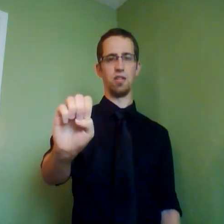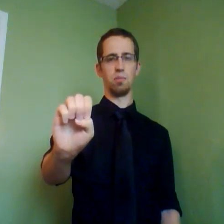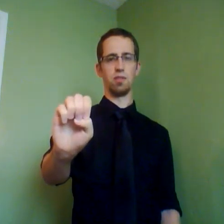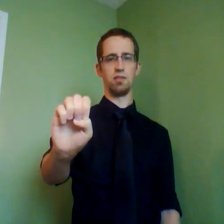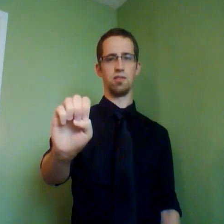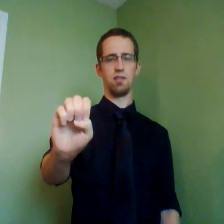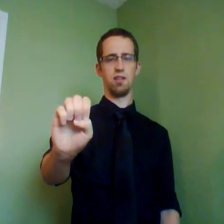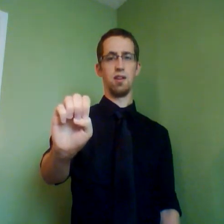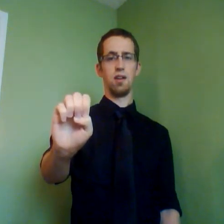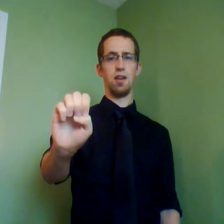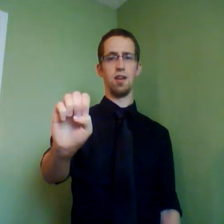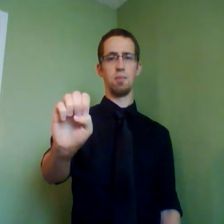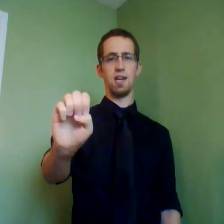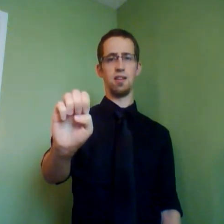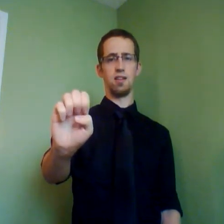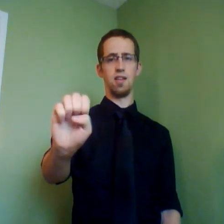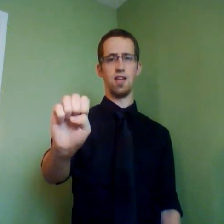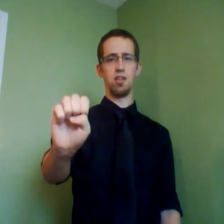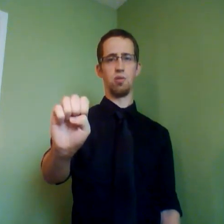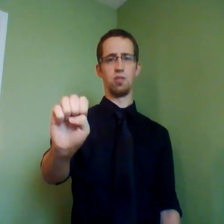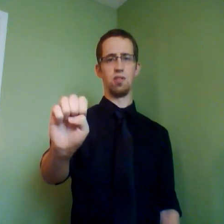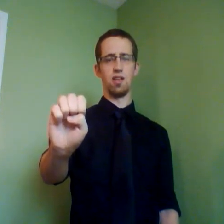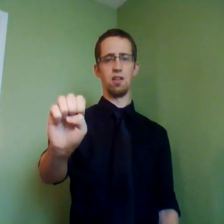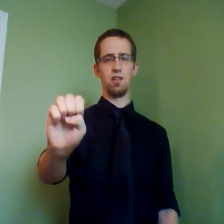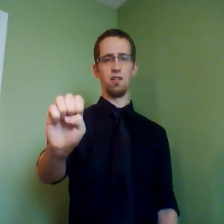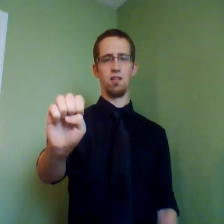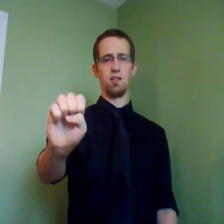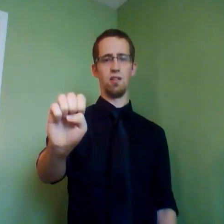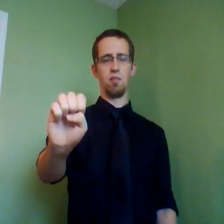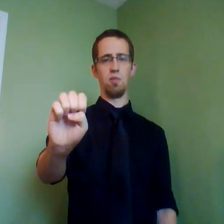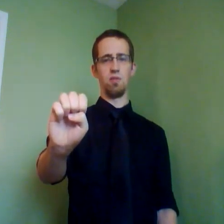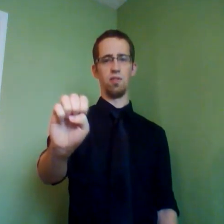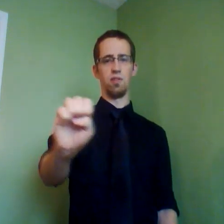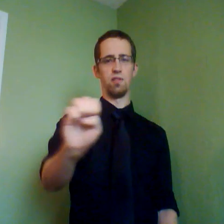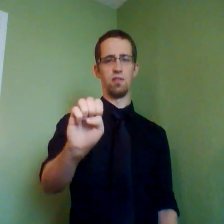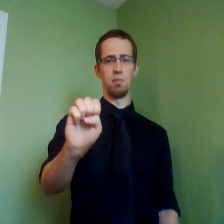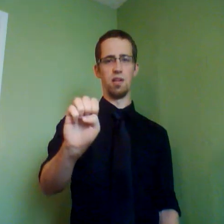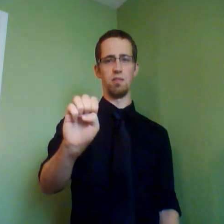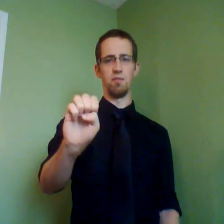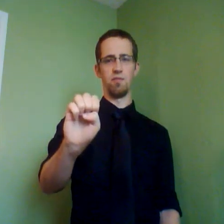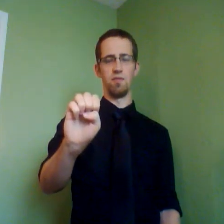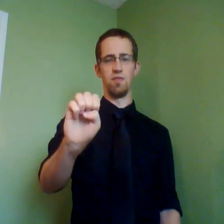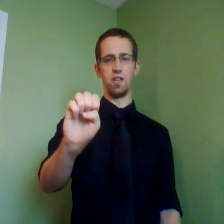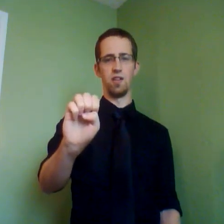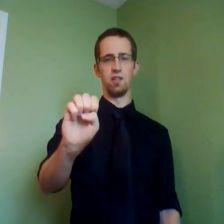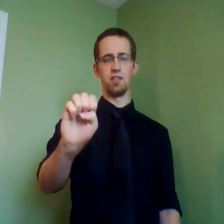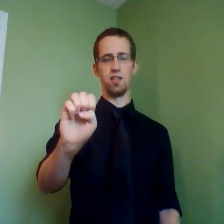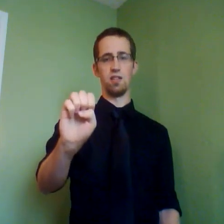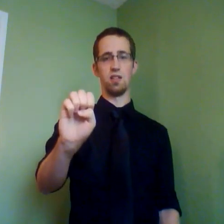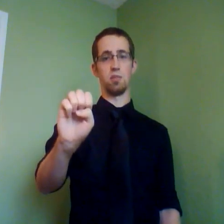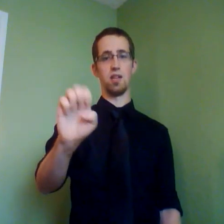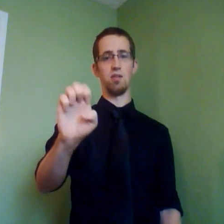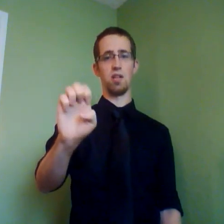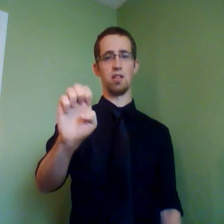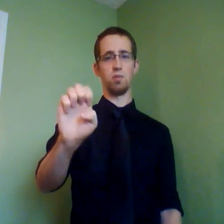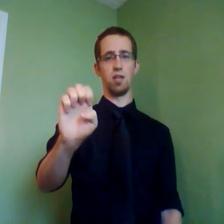fingertips. And back in the day you would see thumb over the bottom fingernails like this. But nowadays what I